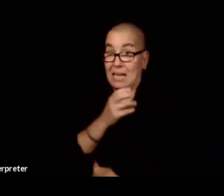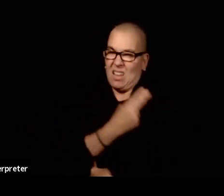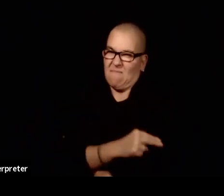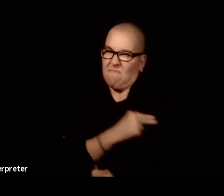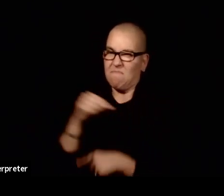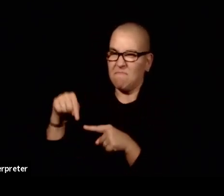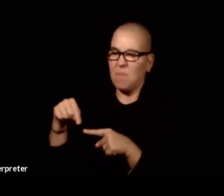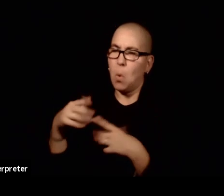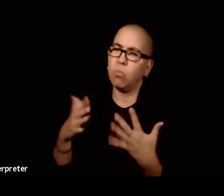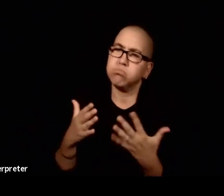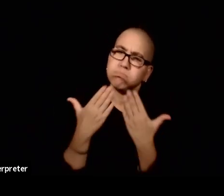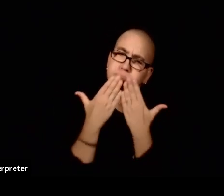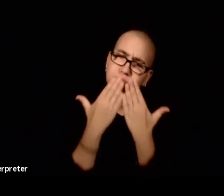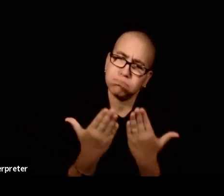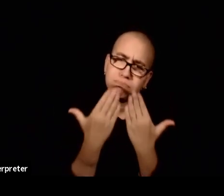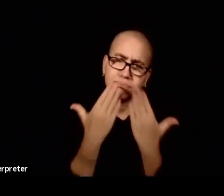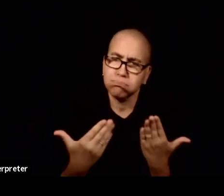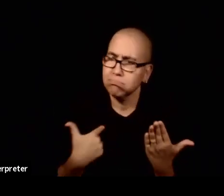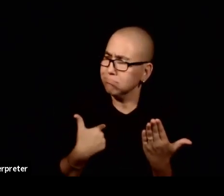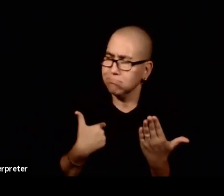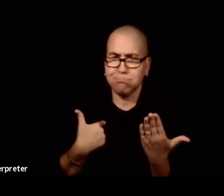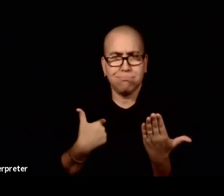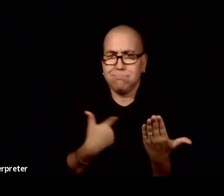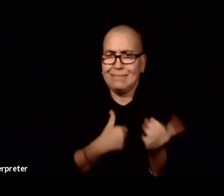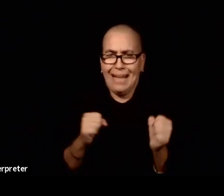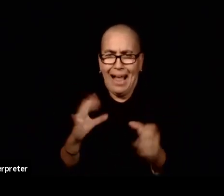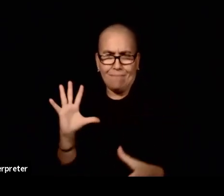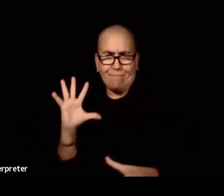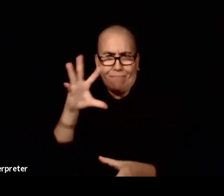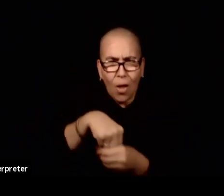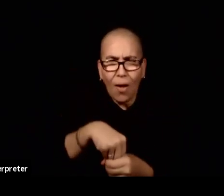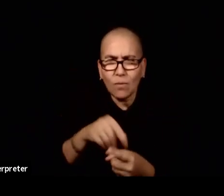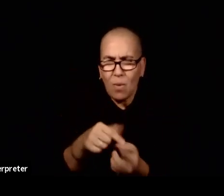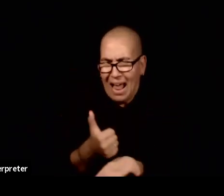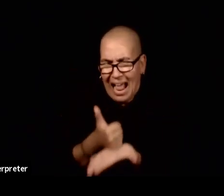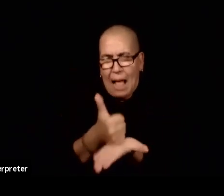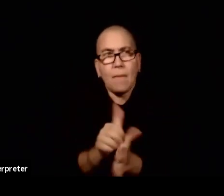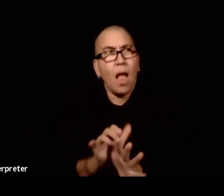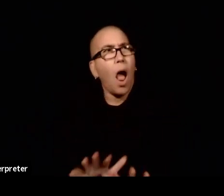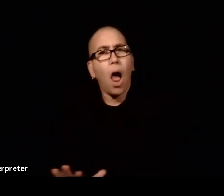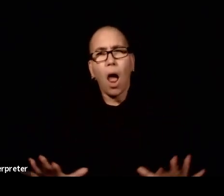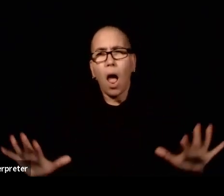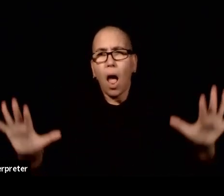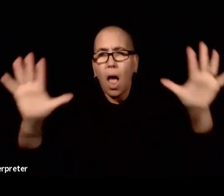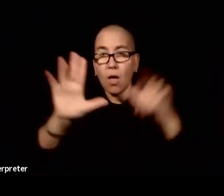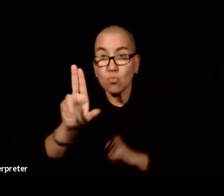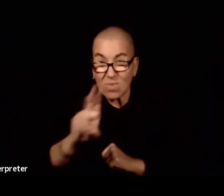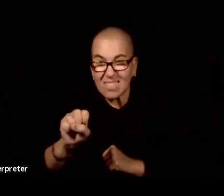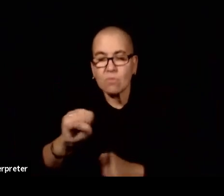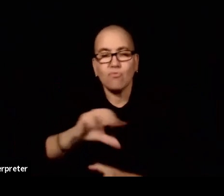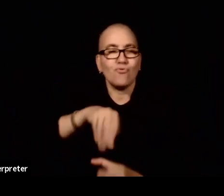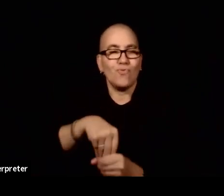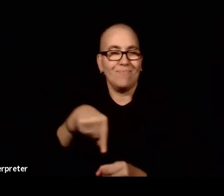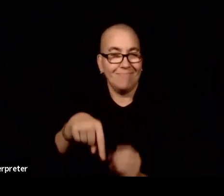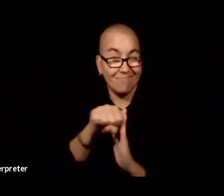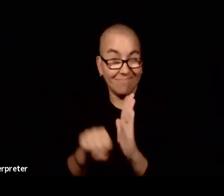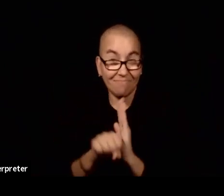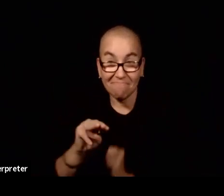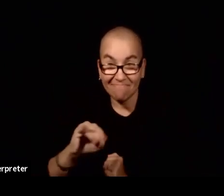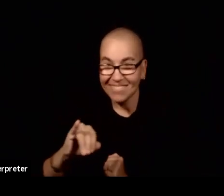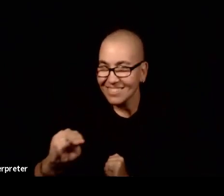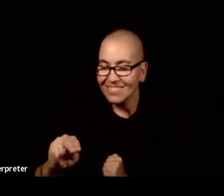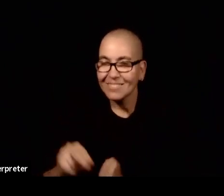calls to help the country and the state with its COVID testing needs and to partner with the university and with you and